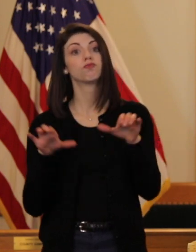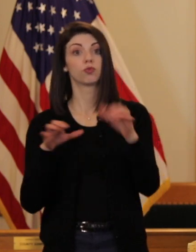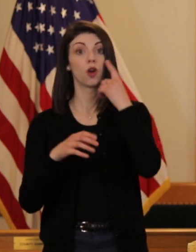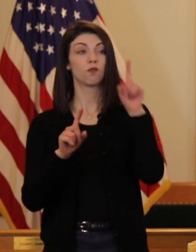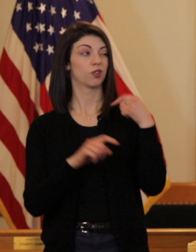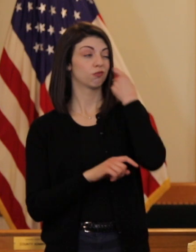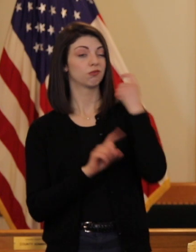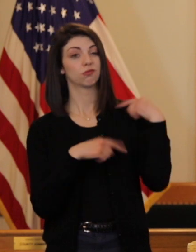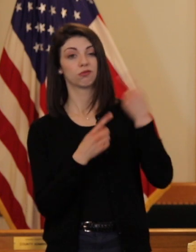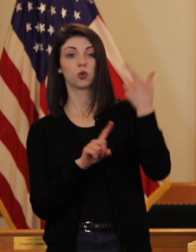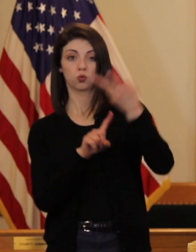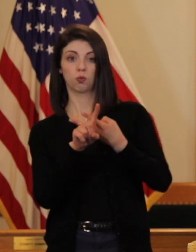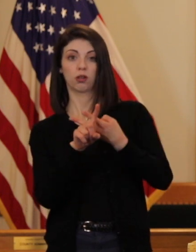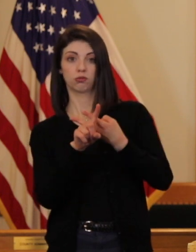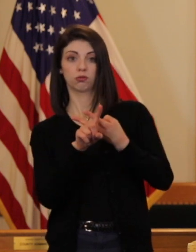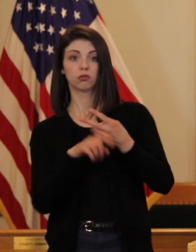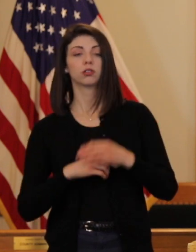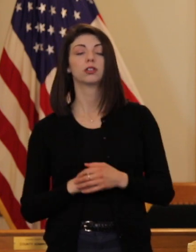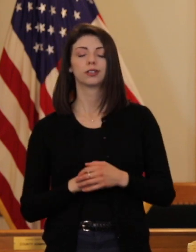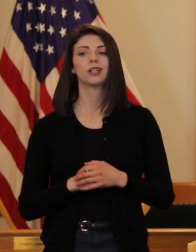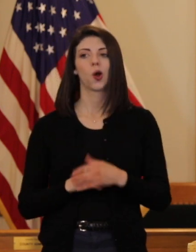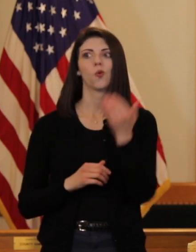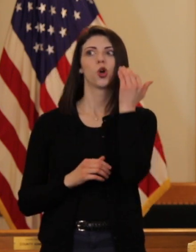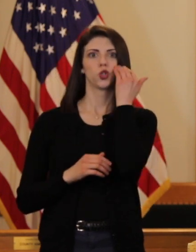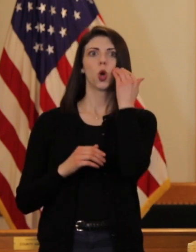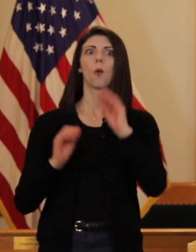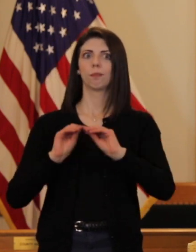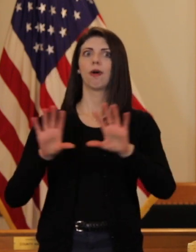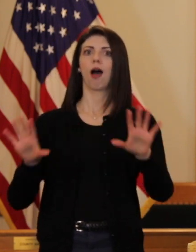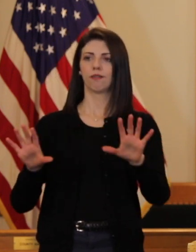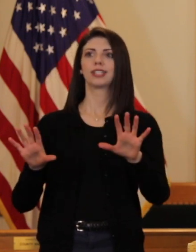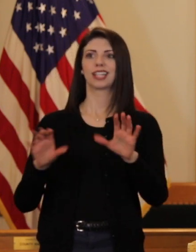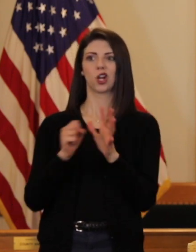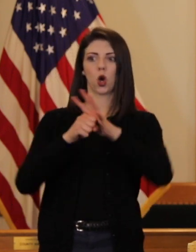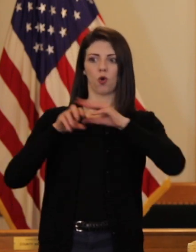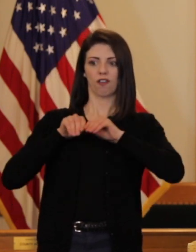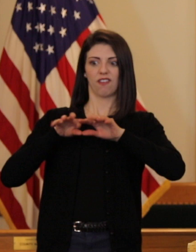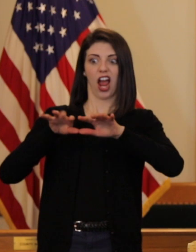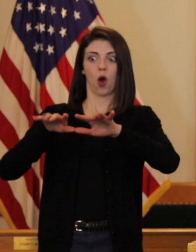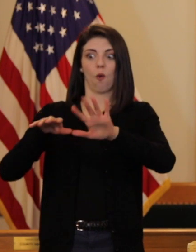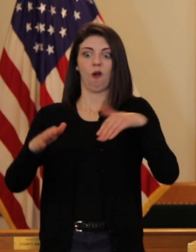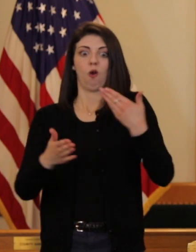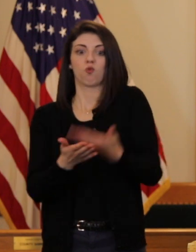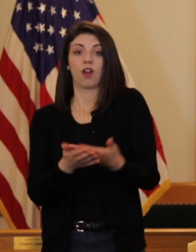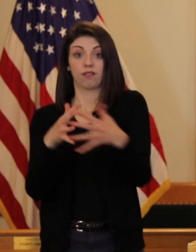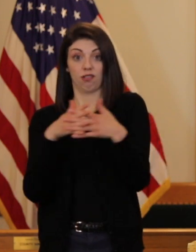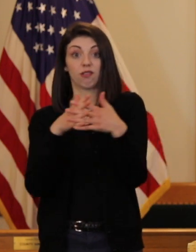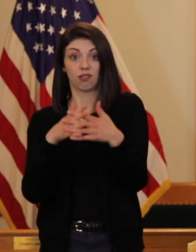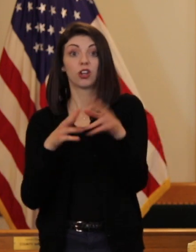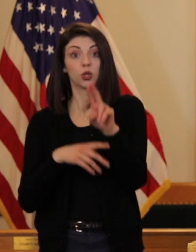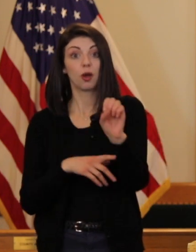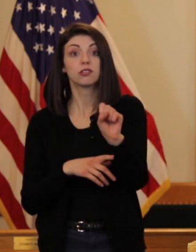months. When it became apparent that coronavirus was getting a foothold in the U.S., Oswego County's leadership took the proactive